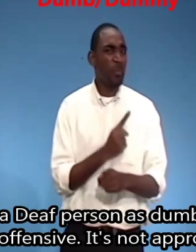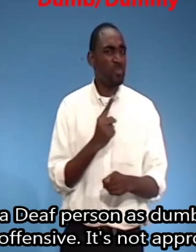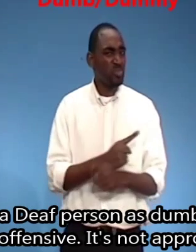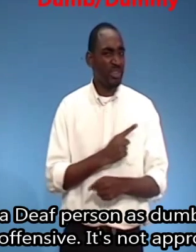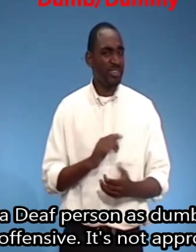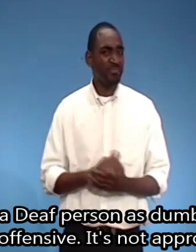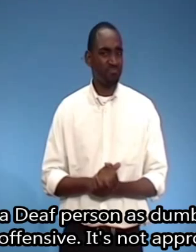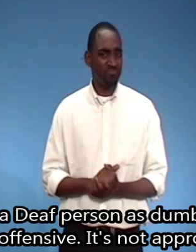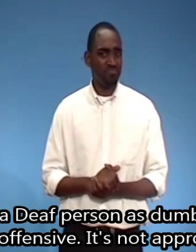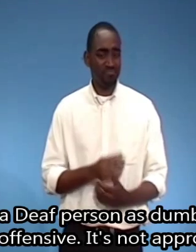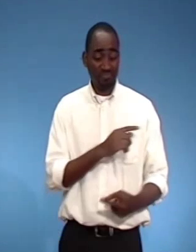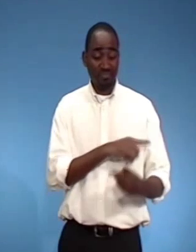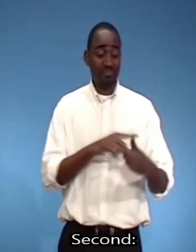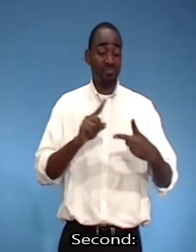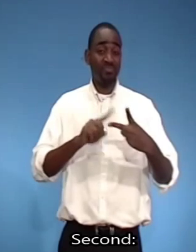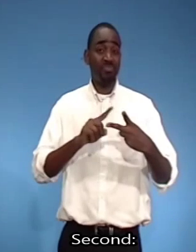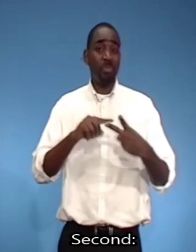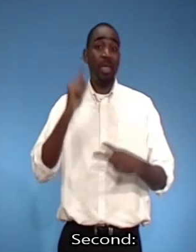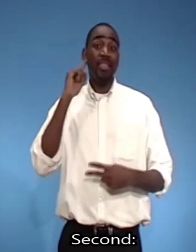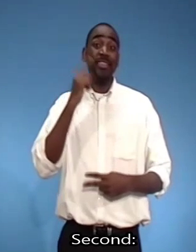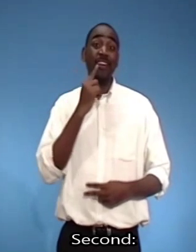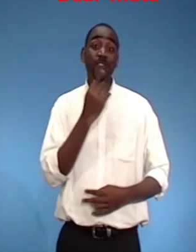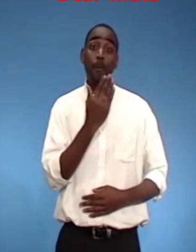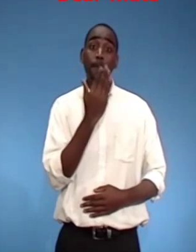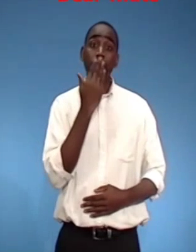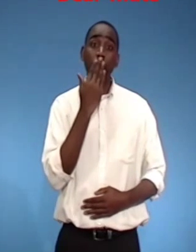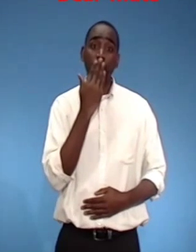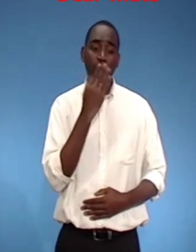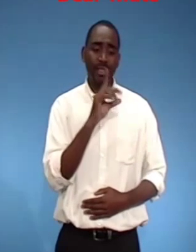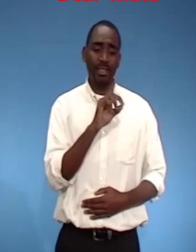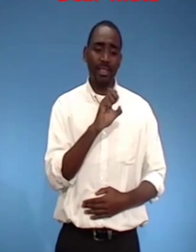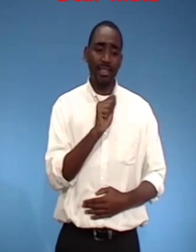appropriate. Second, deaf-mute.